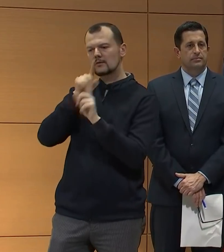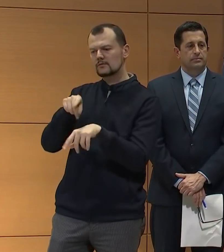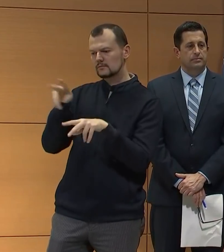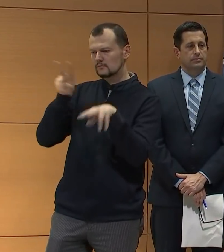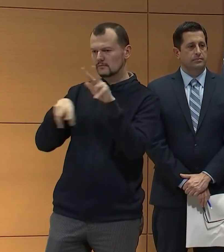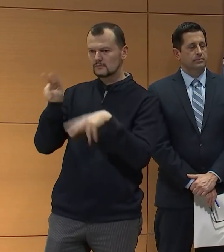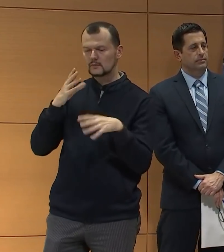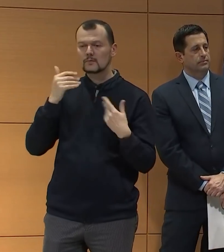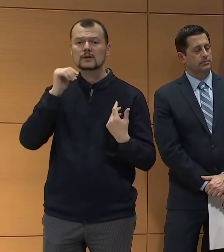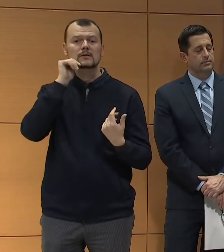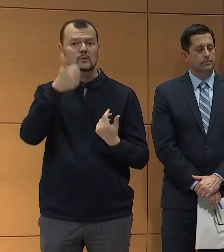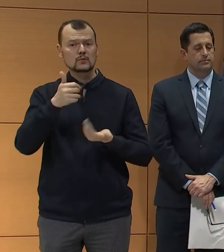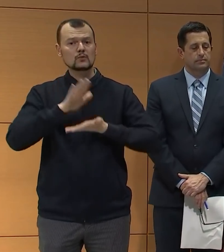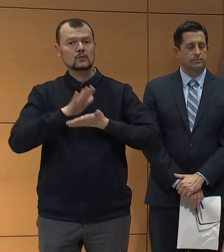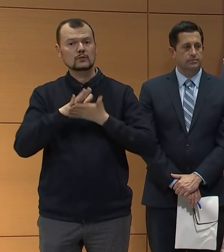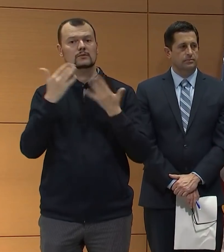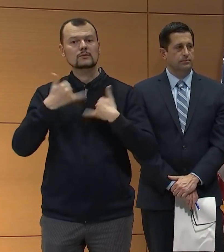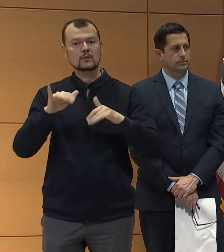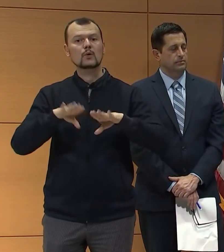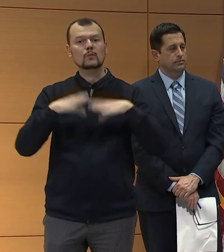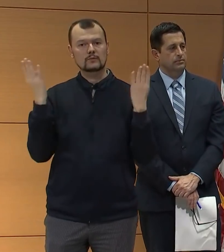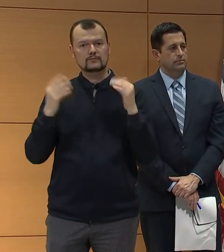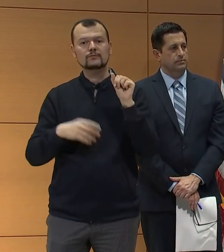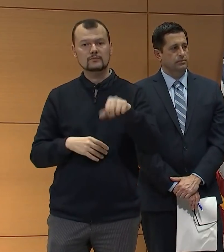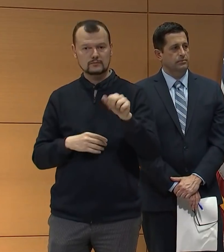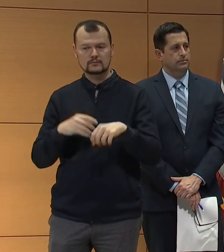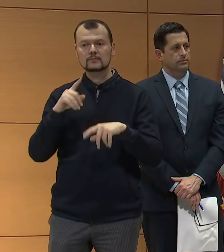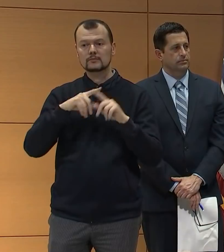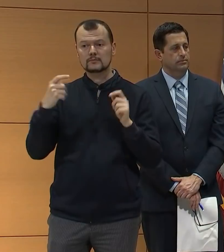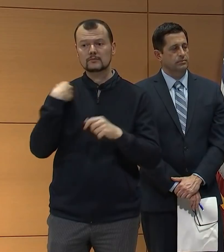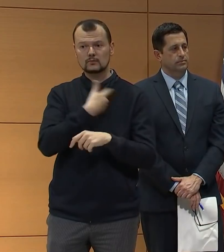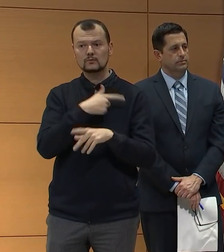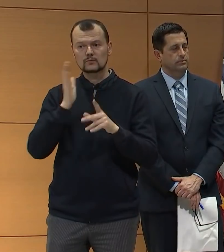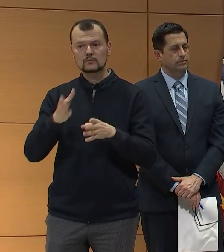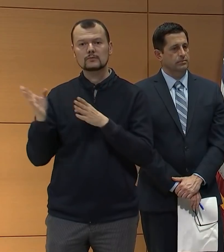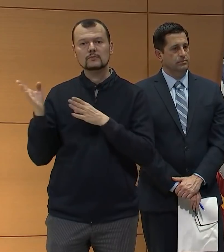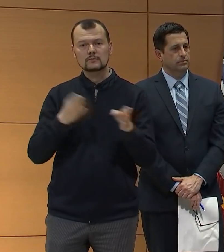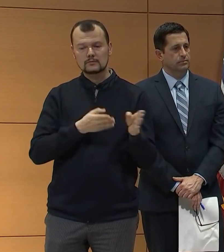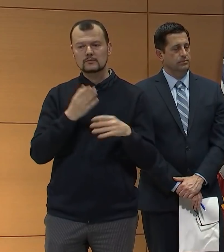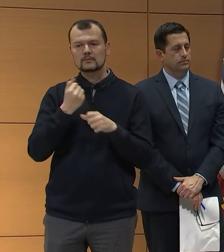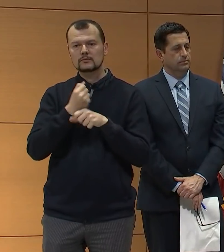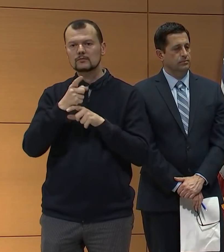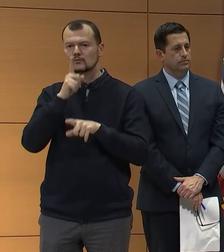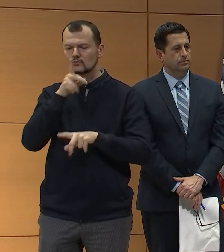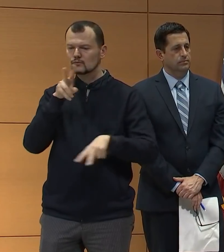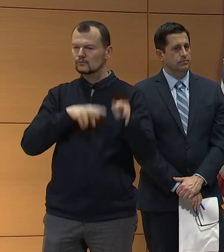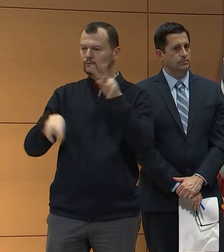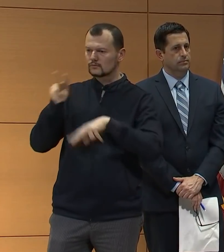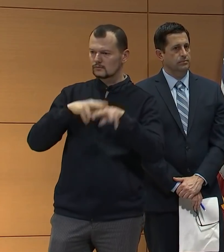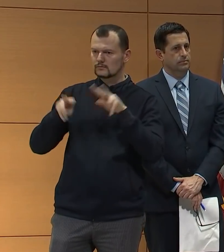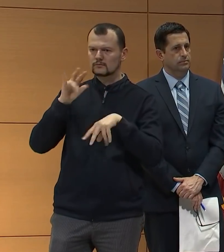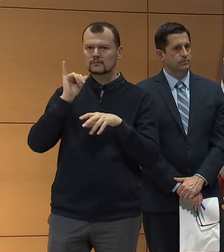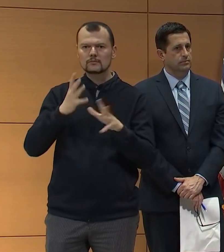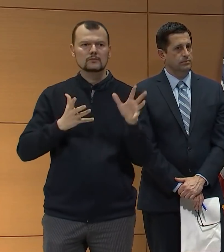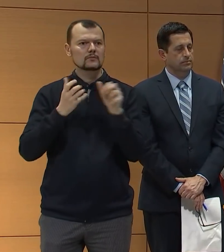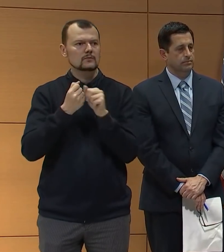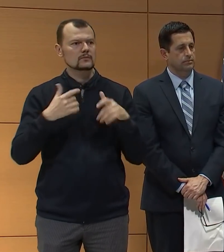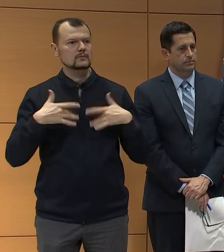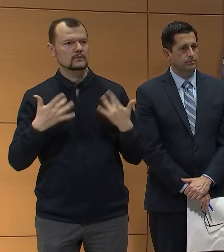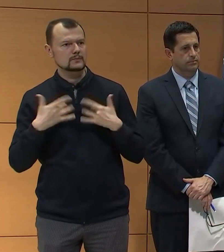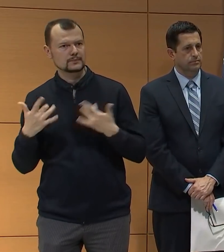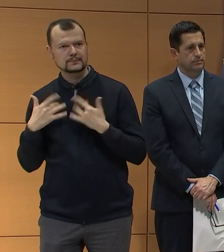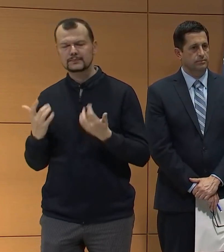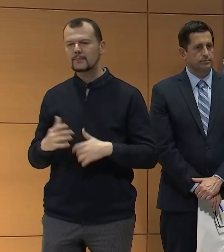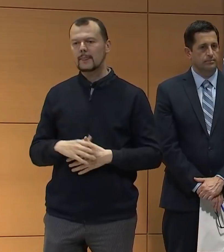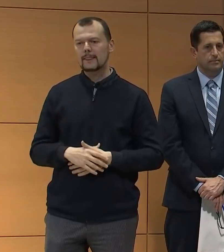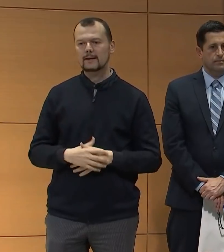our planning day on Monday, and we will continue to monitor developments as they evolve and continue to keep our community informed.